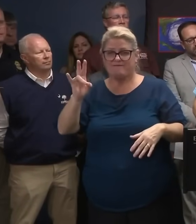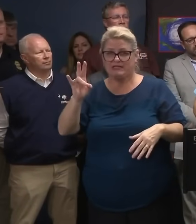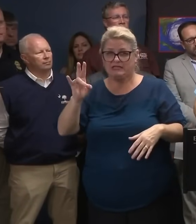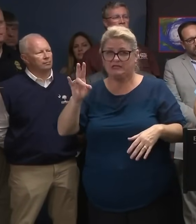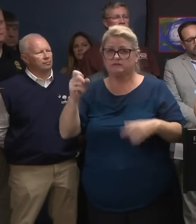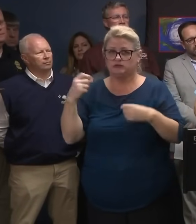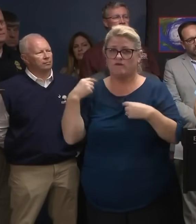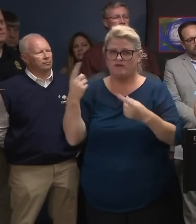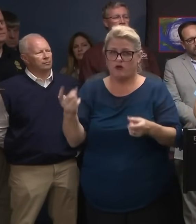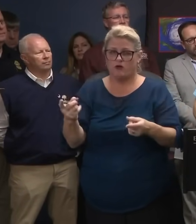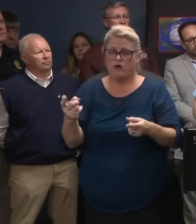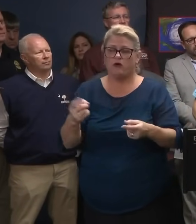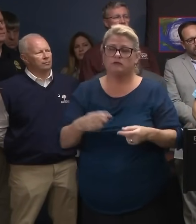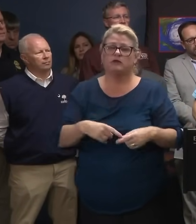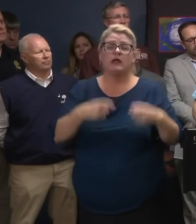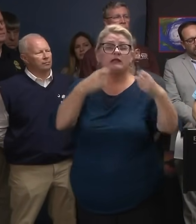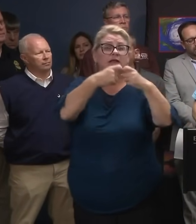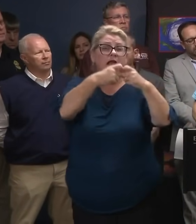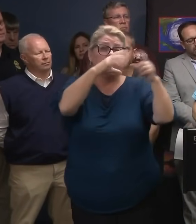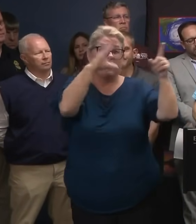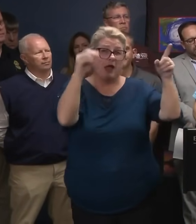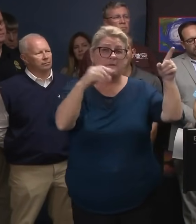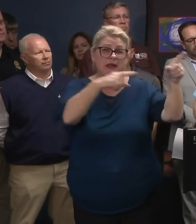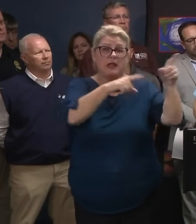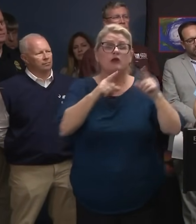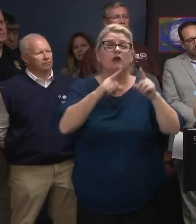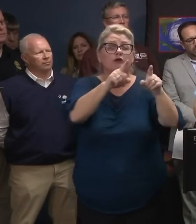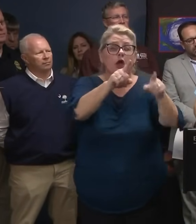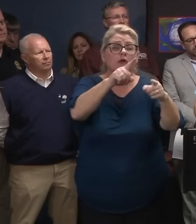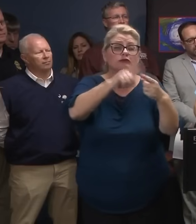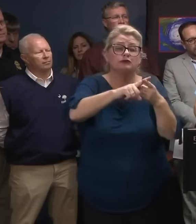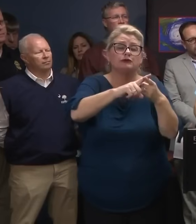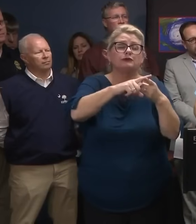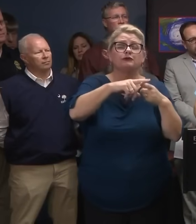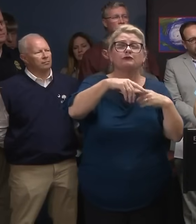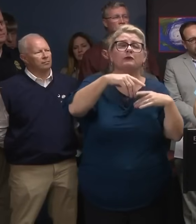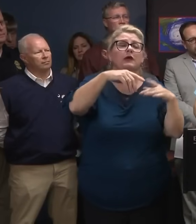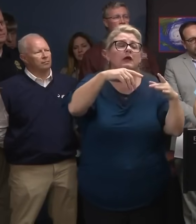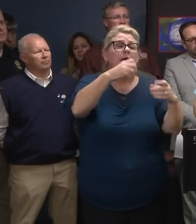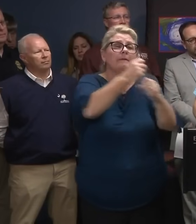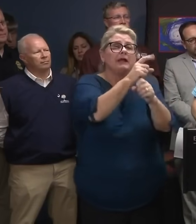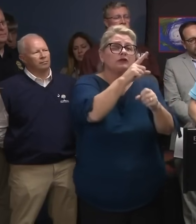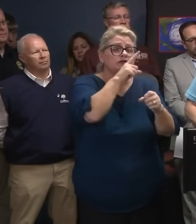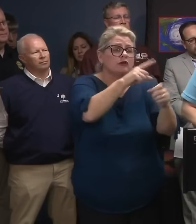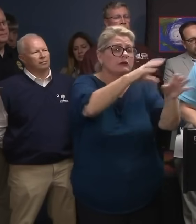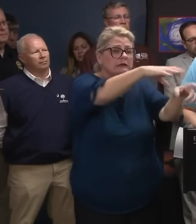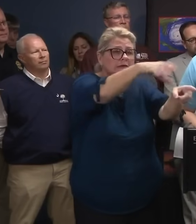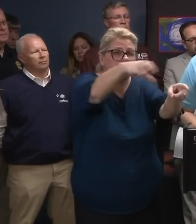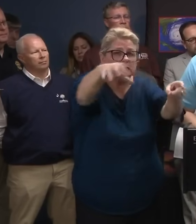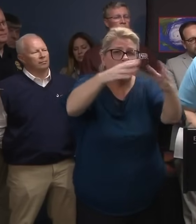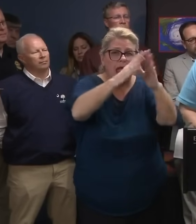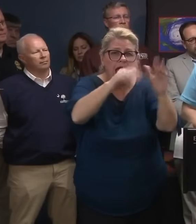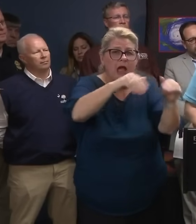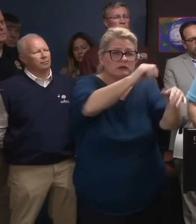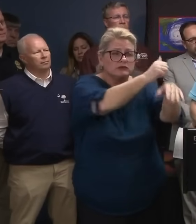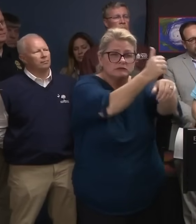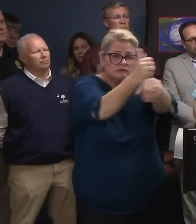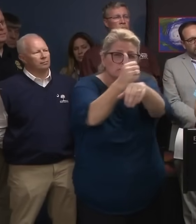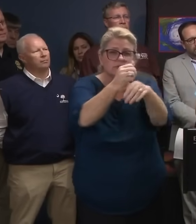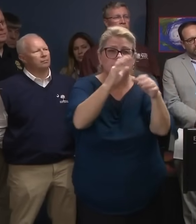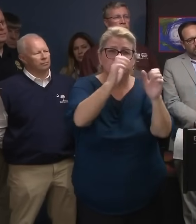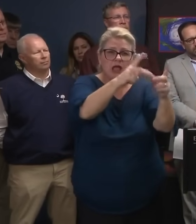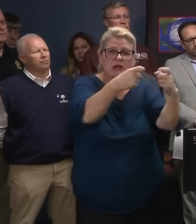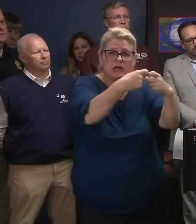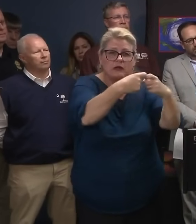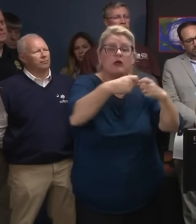As power companies focus more on getting into the distribution side of things, we will begin be able to be reopening more